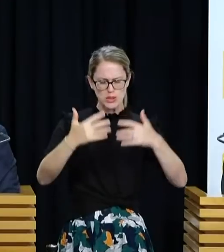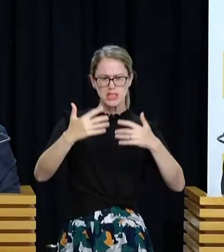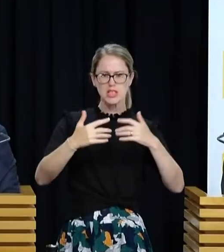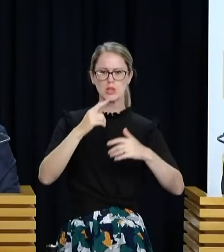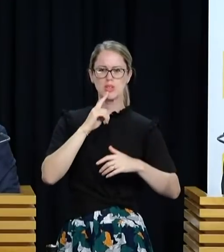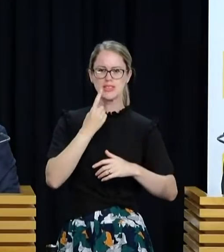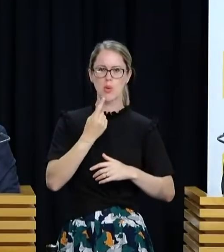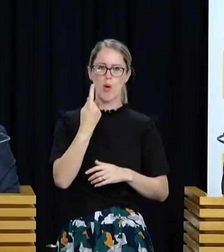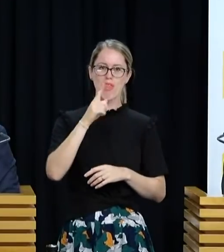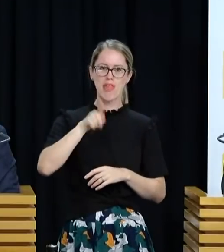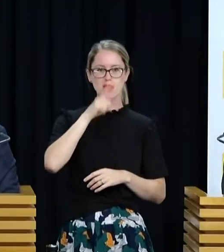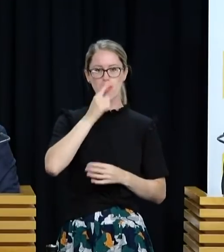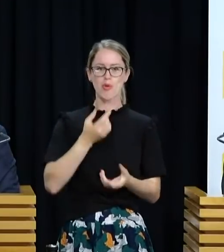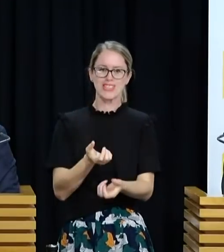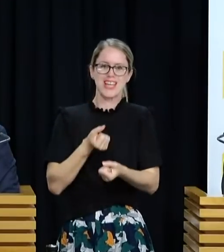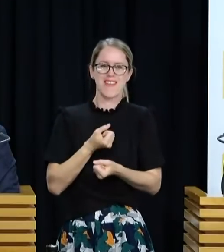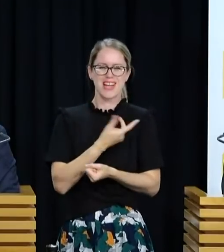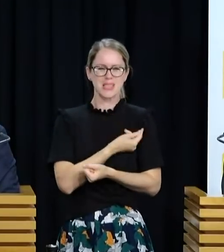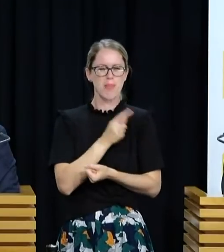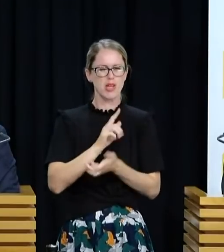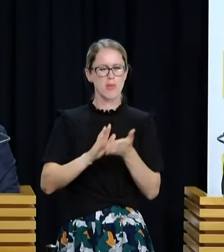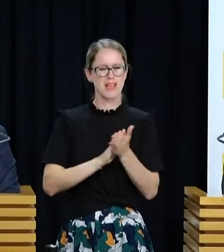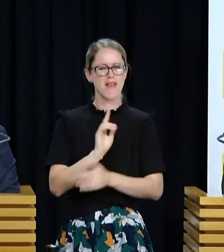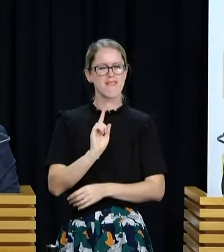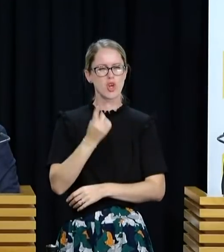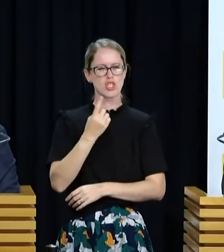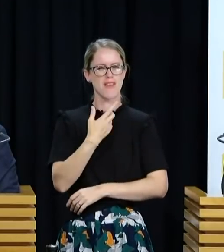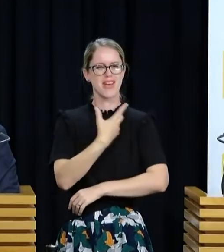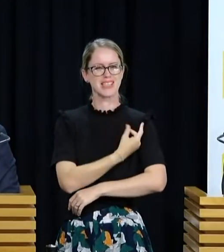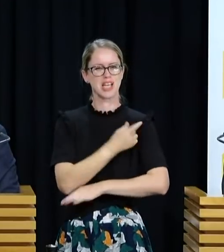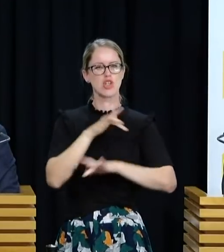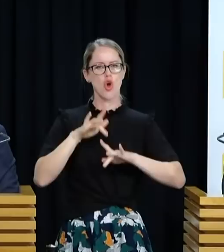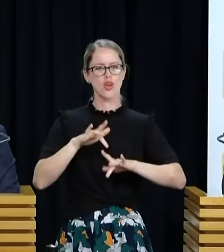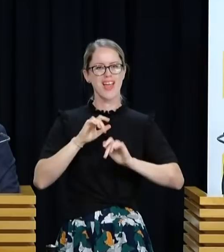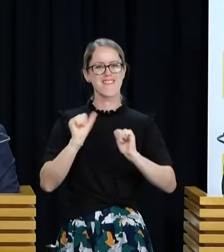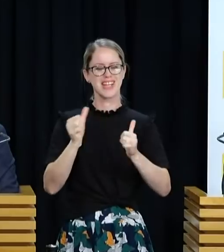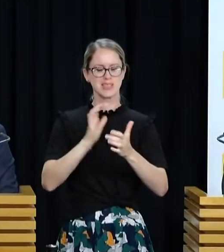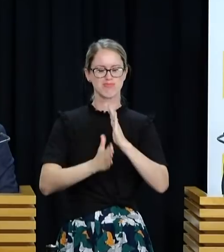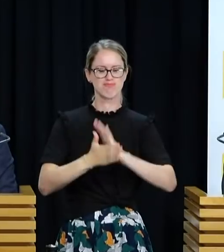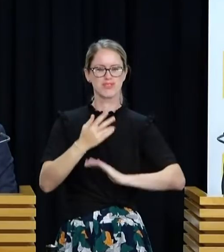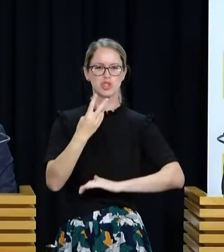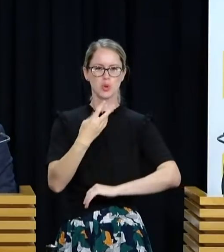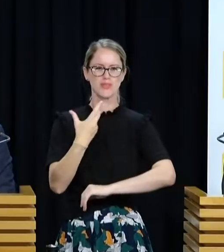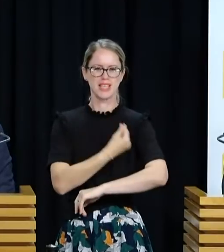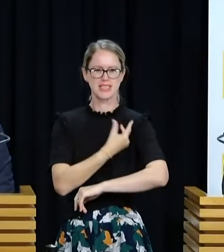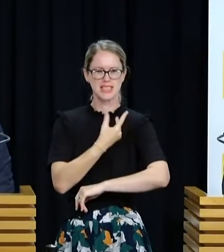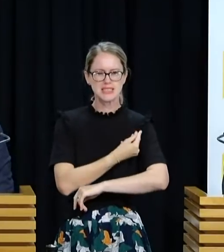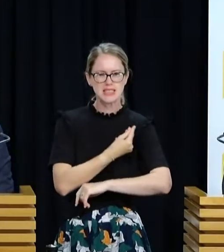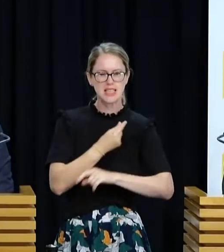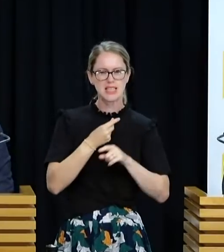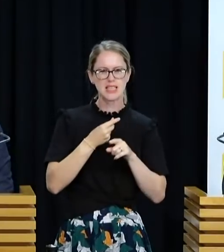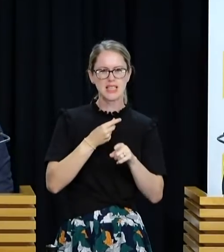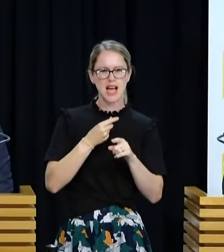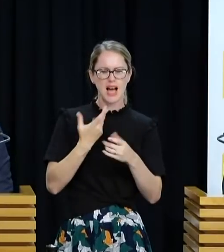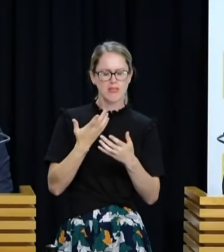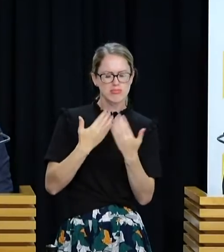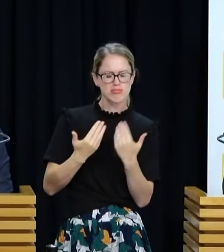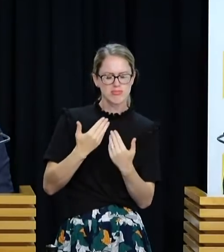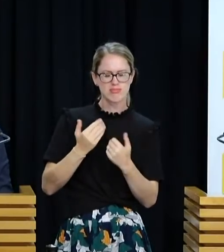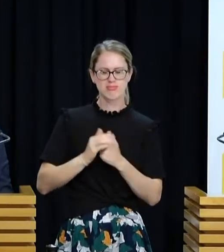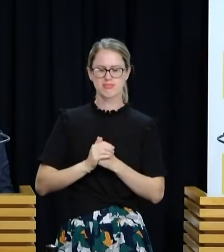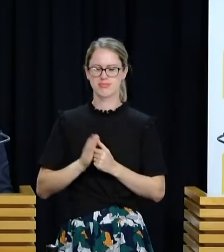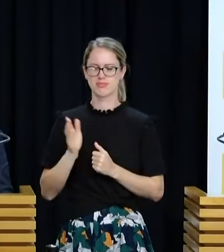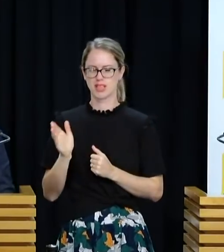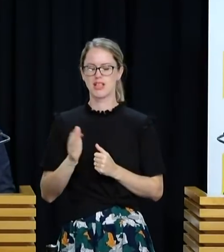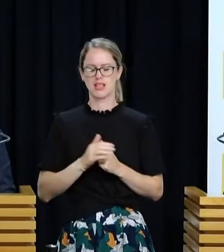it's a milestone of 1,000 people vaccinated, but you mean they're just the first batch, and that's the marker? How's that going to work? So,